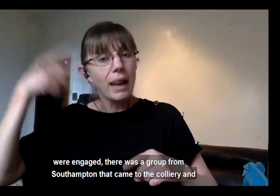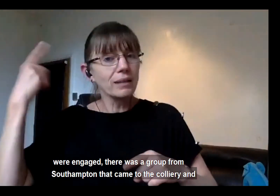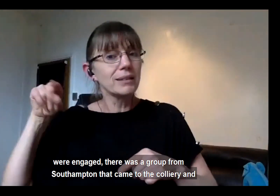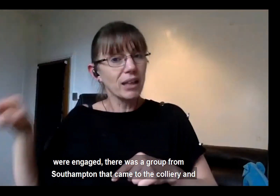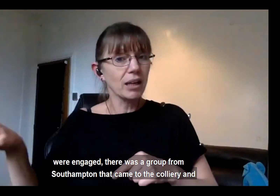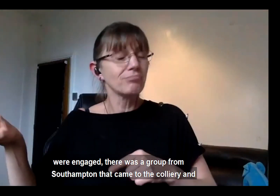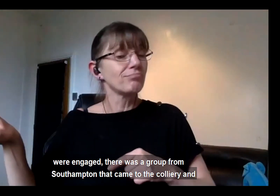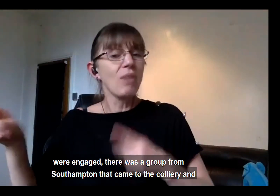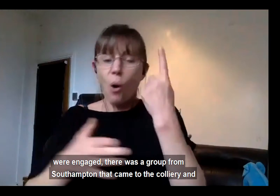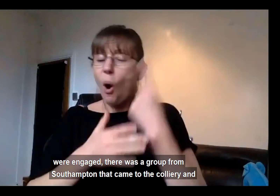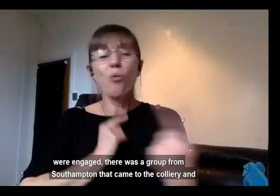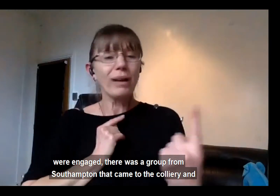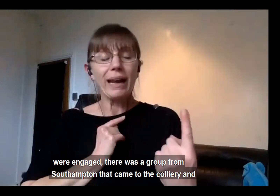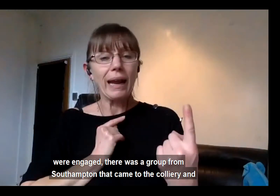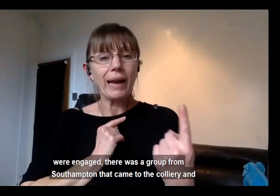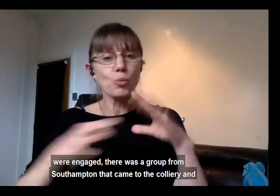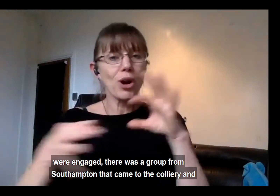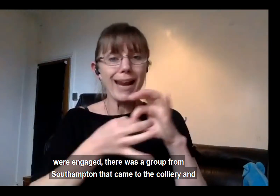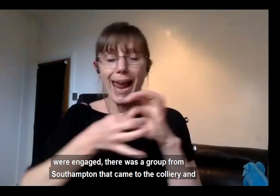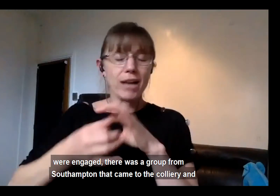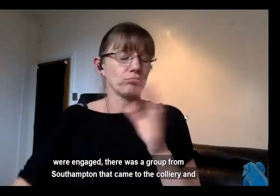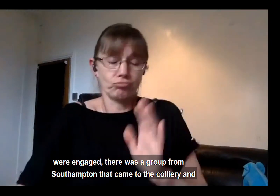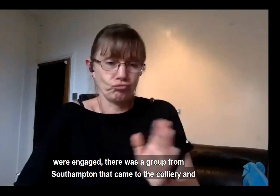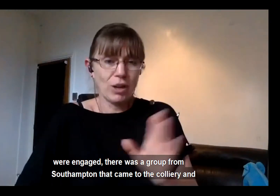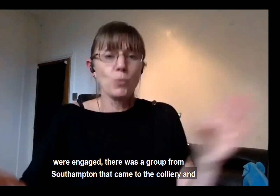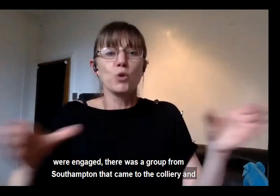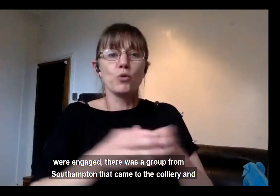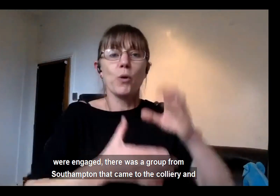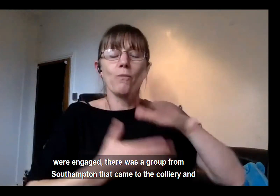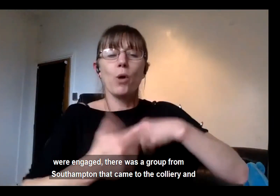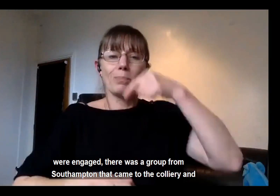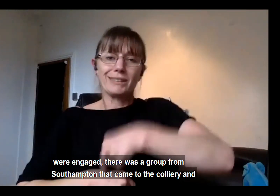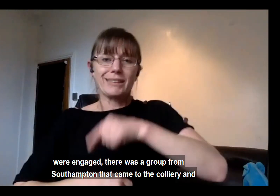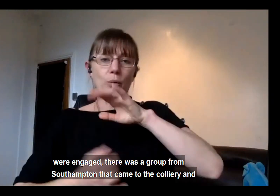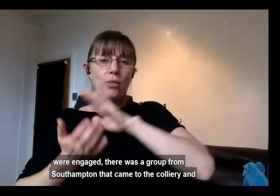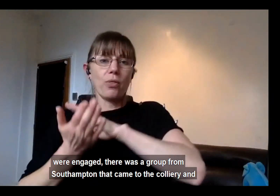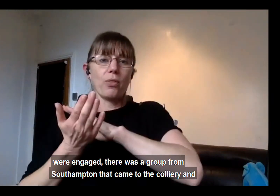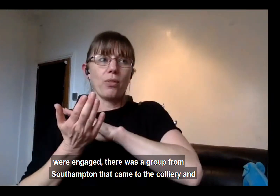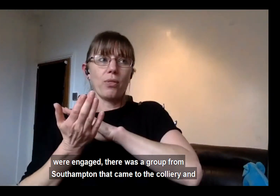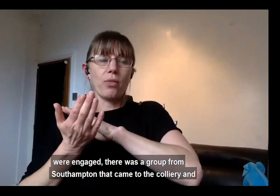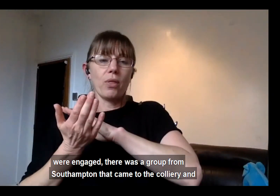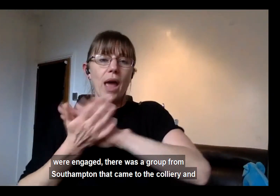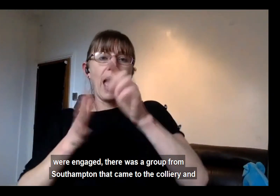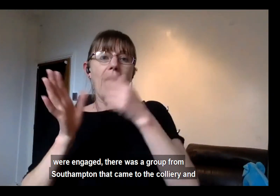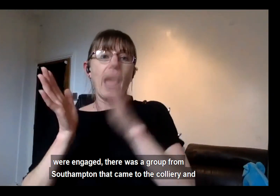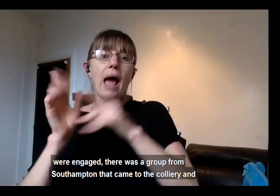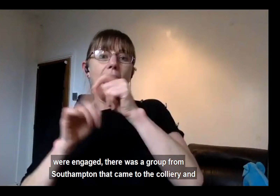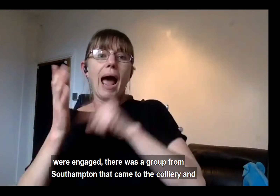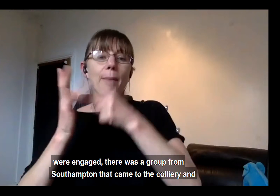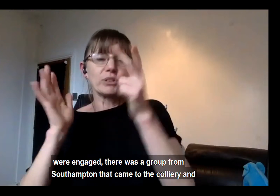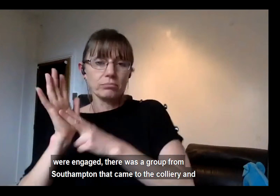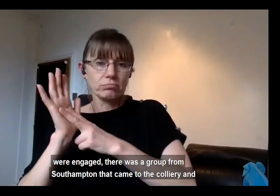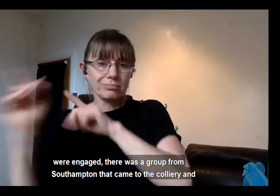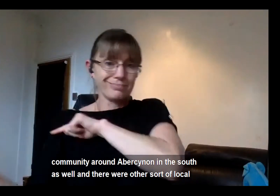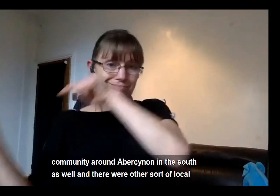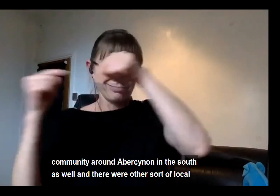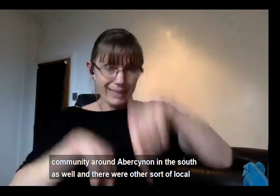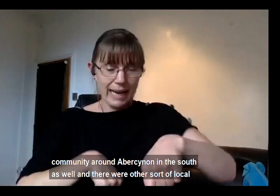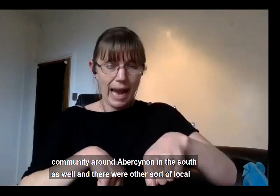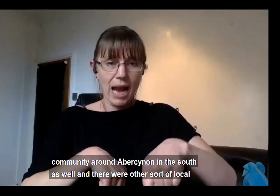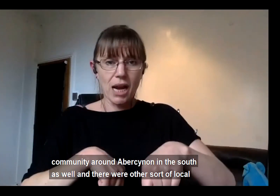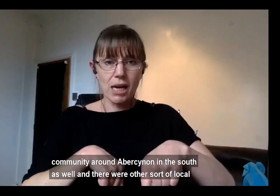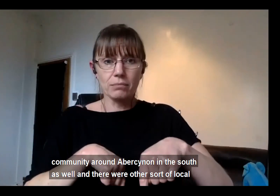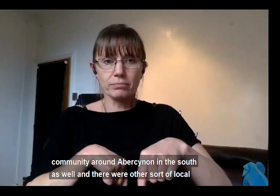the only ones that were engaged. There was a group from Southampton that came to the colliery